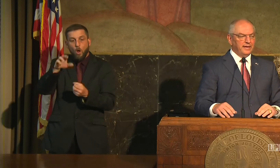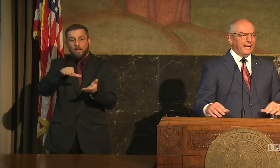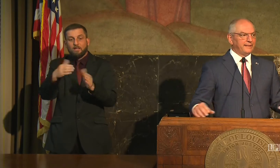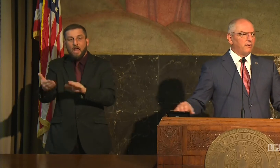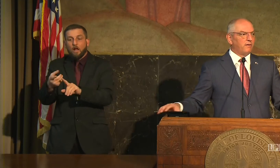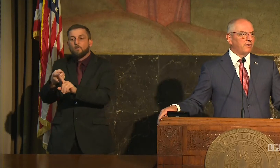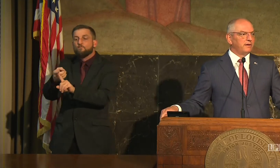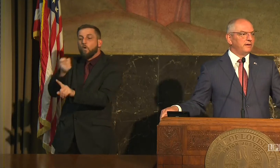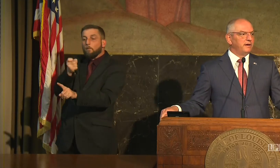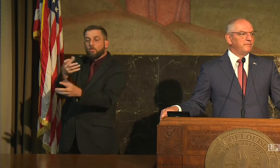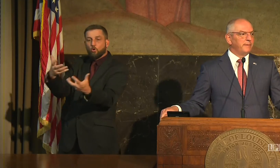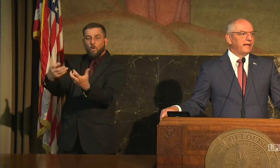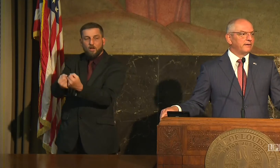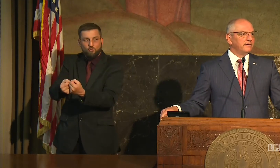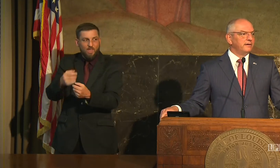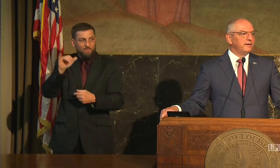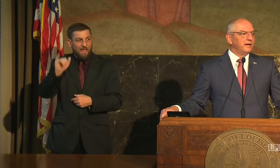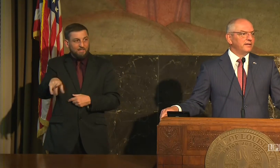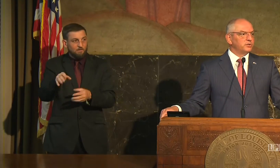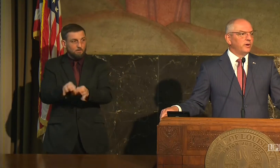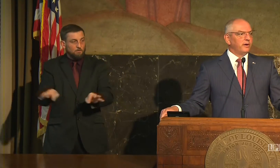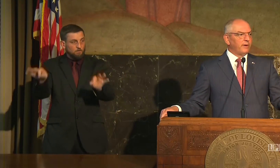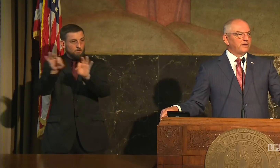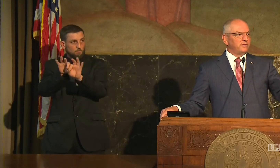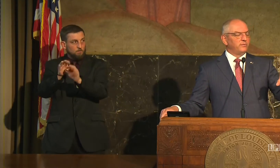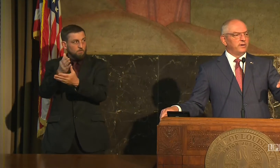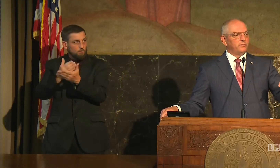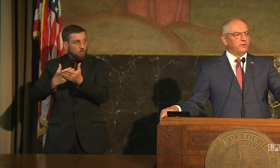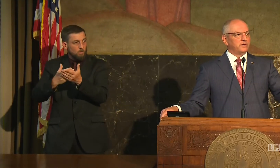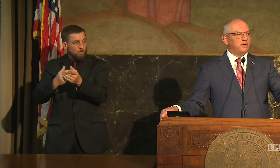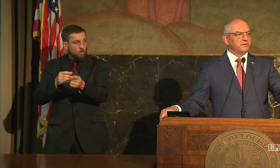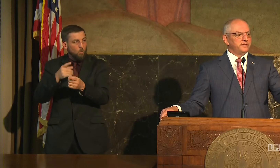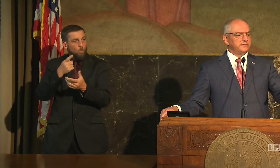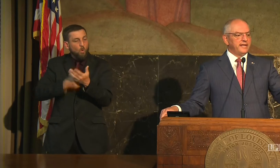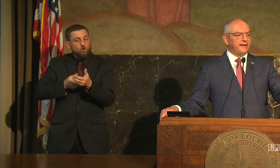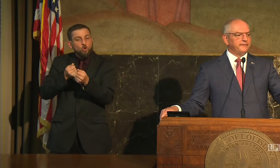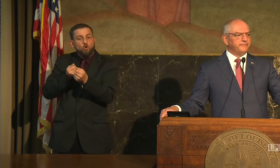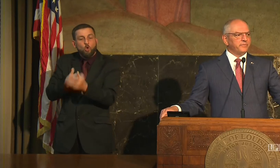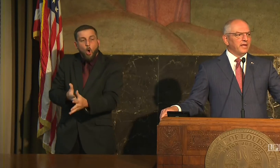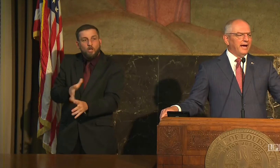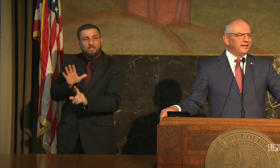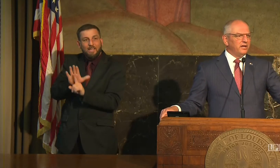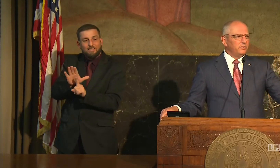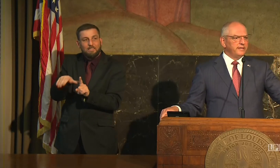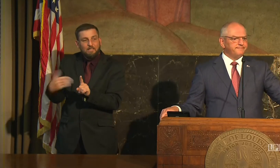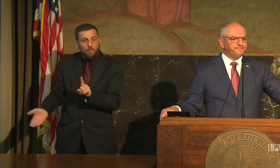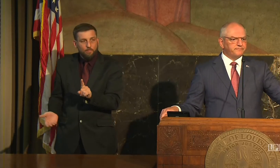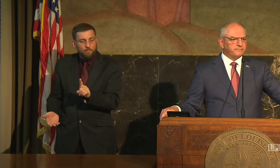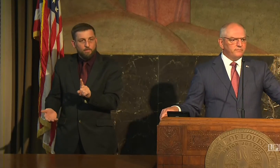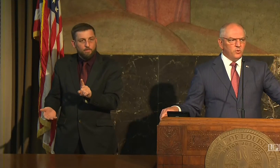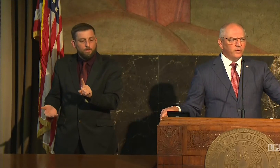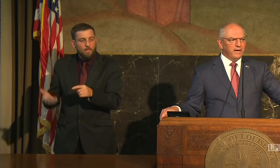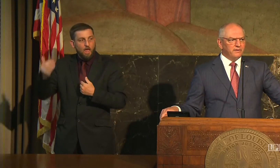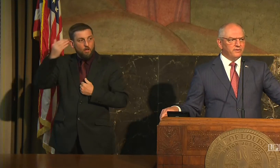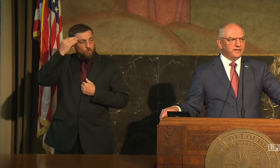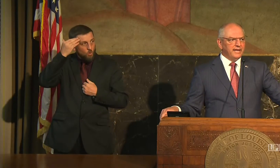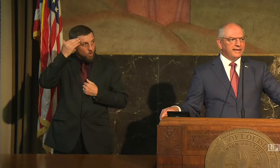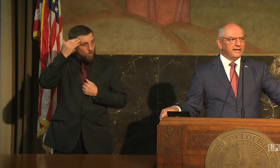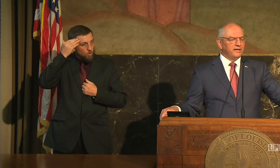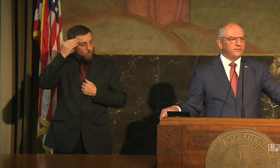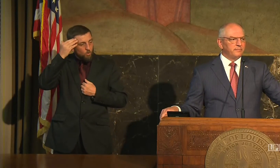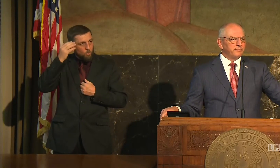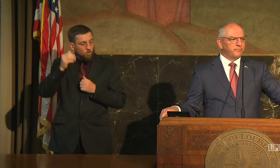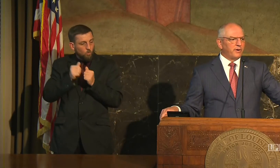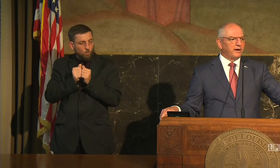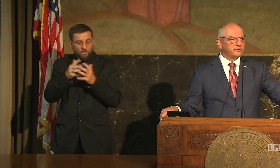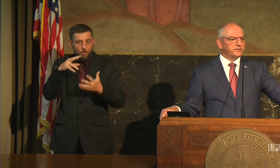remains at the heart of the matter as to actually what caused his death. I know that, without knowing the date,